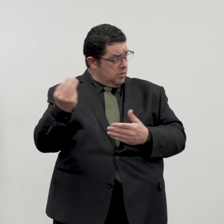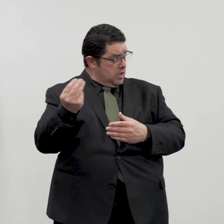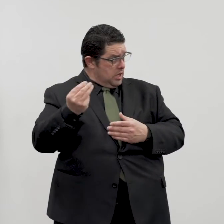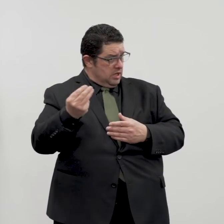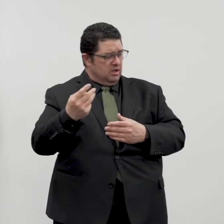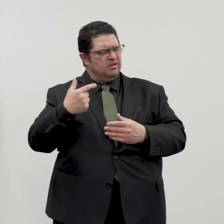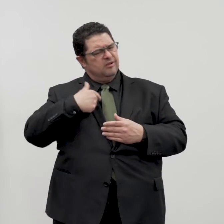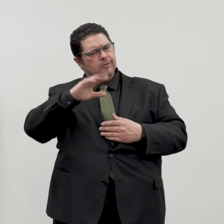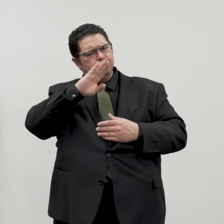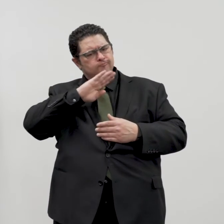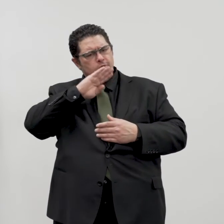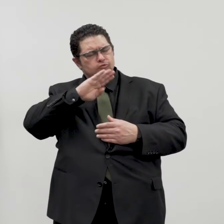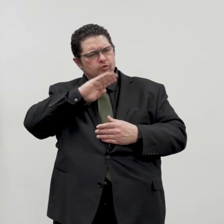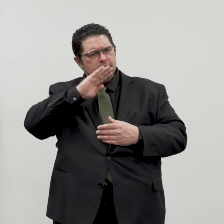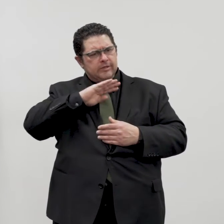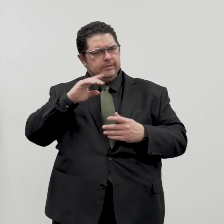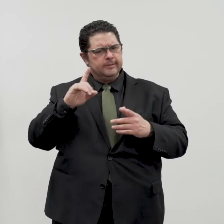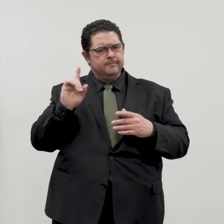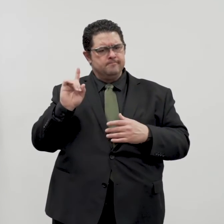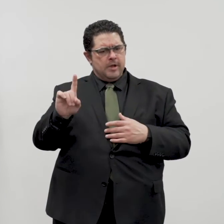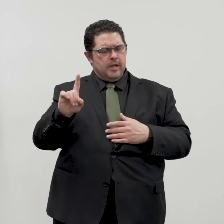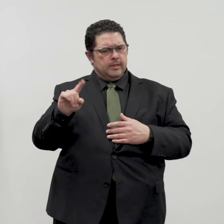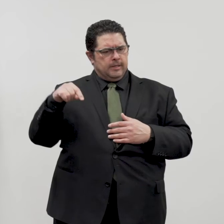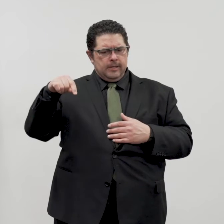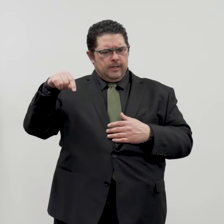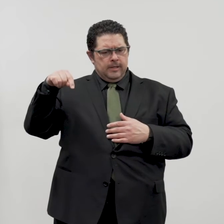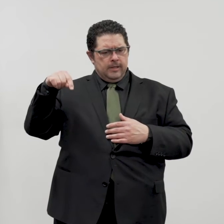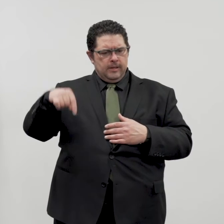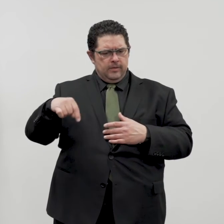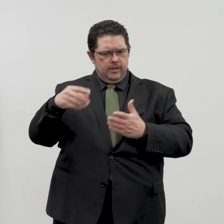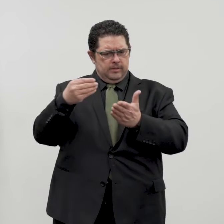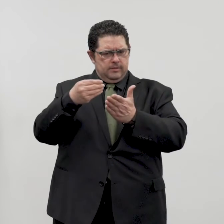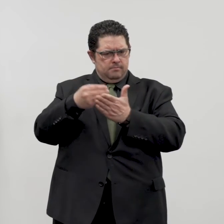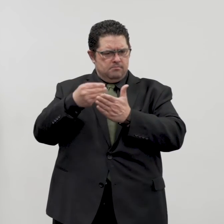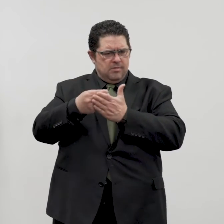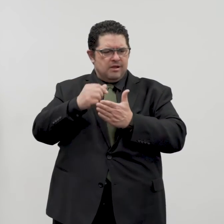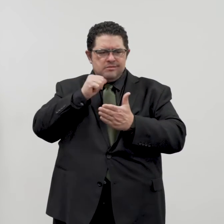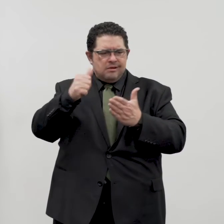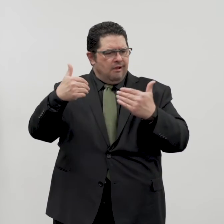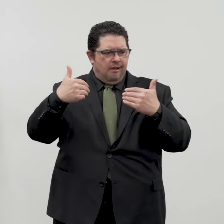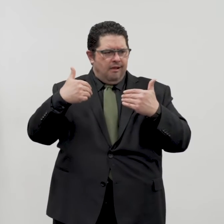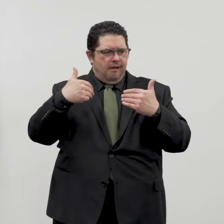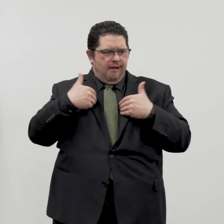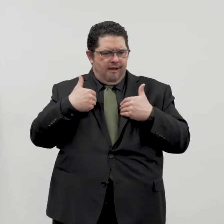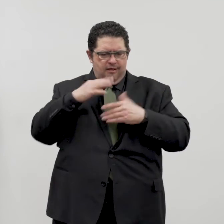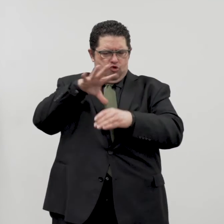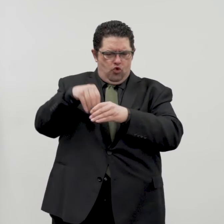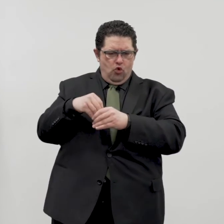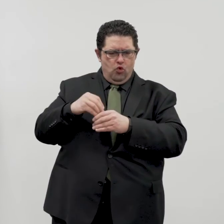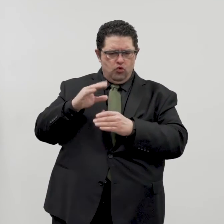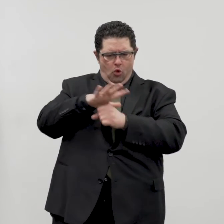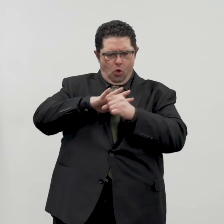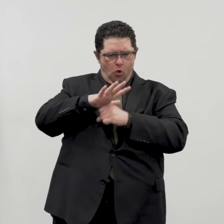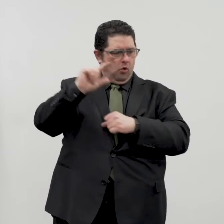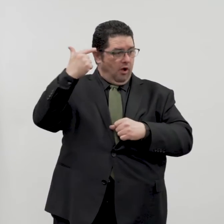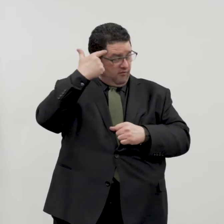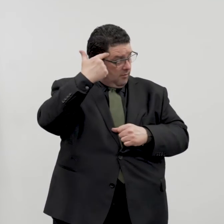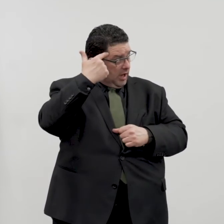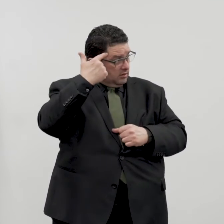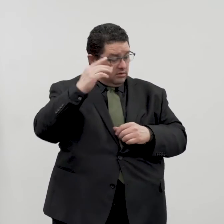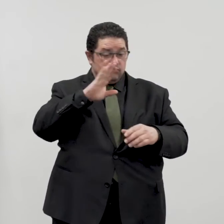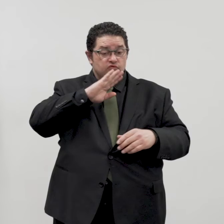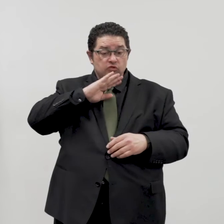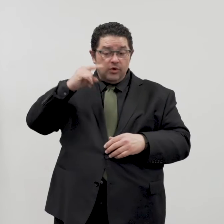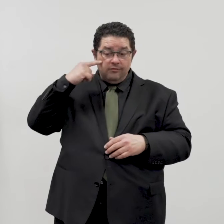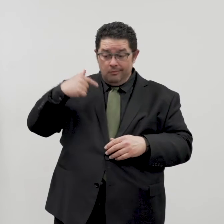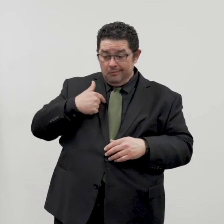bill that's moving does not have relief for local governments. It's very frustrating for me in St. Louis County It's very frustrating